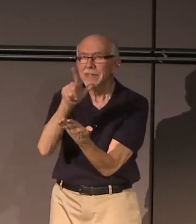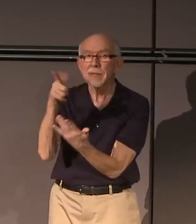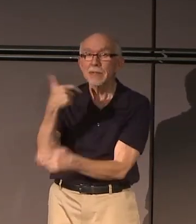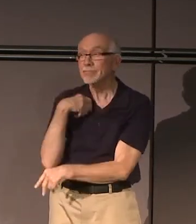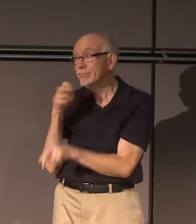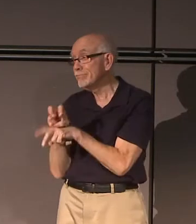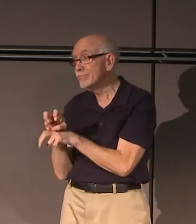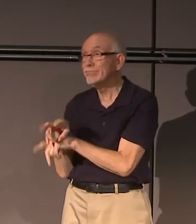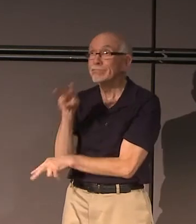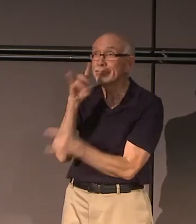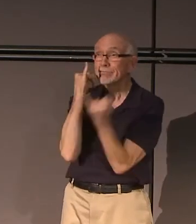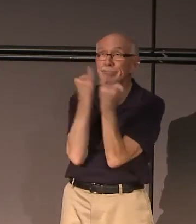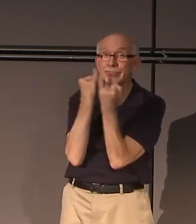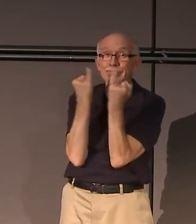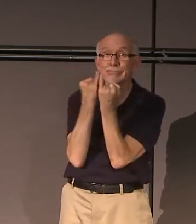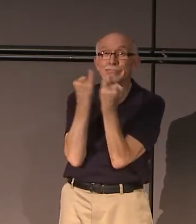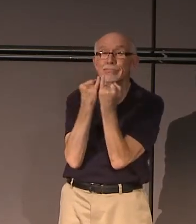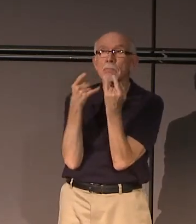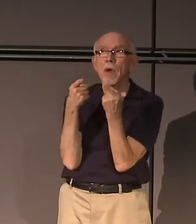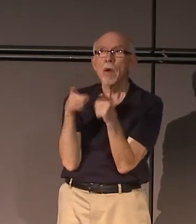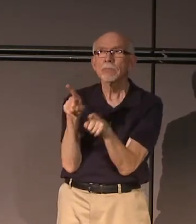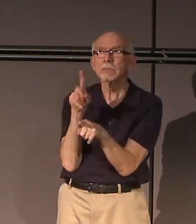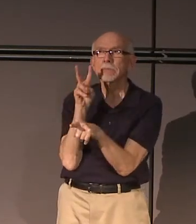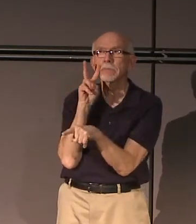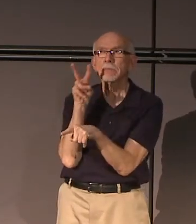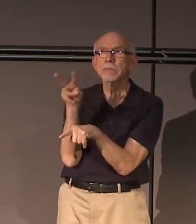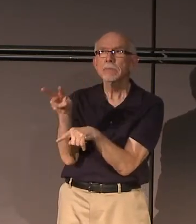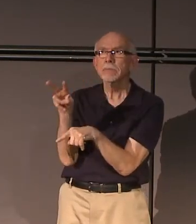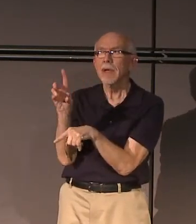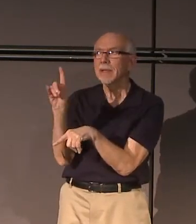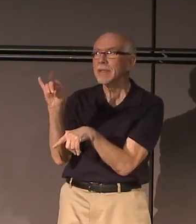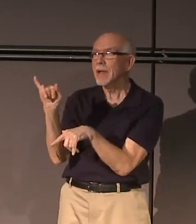read, and I just sort of sat there humoring him.